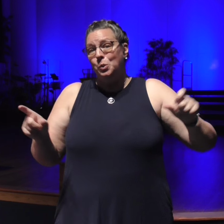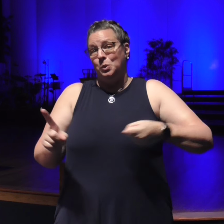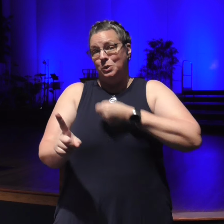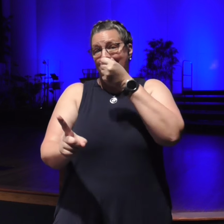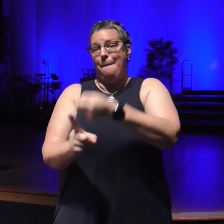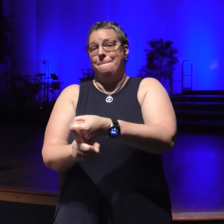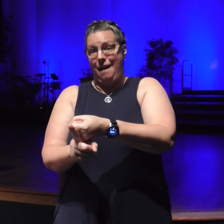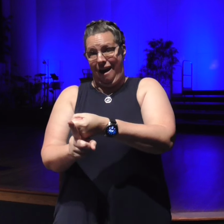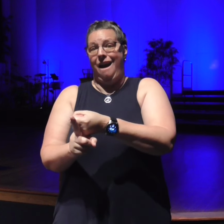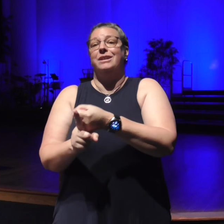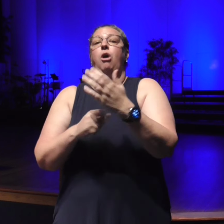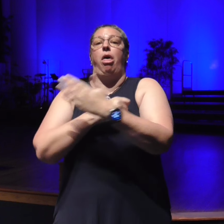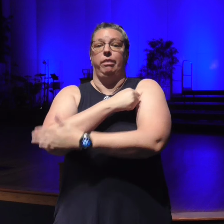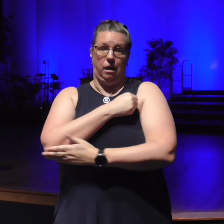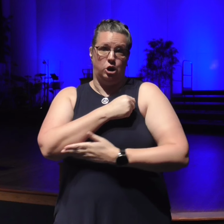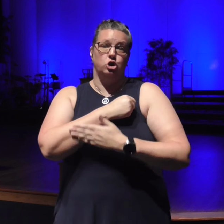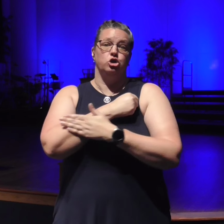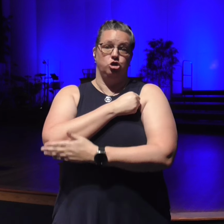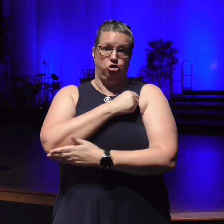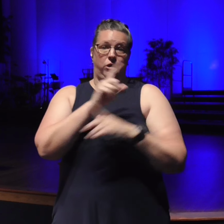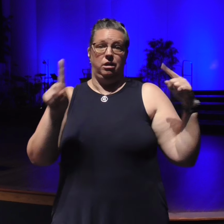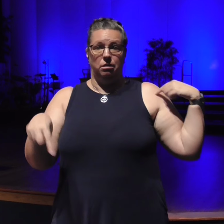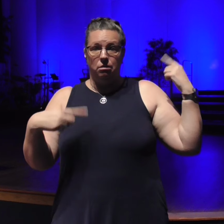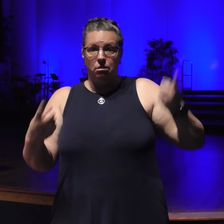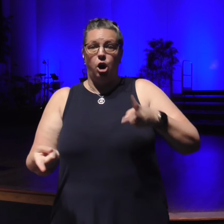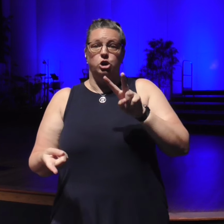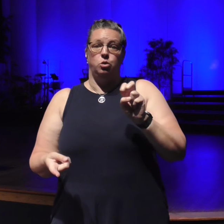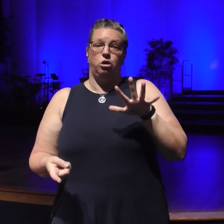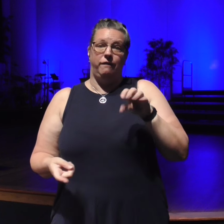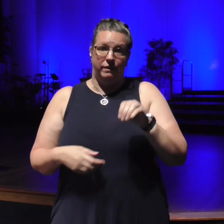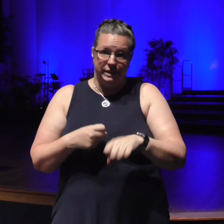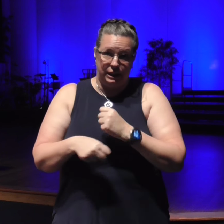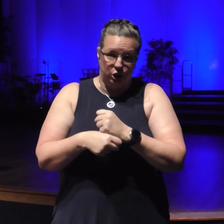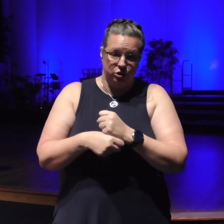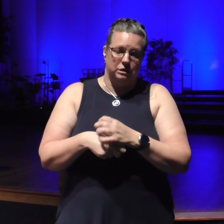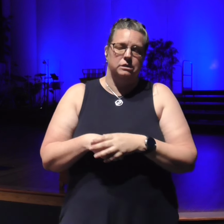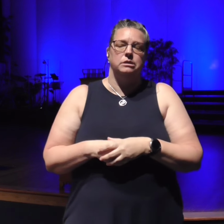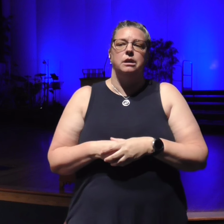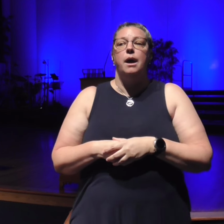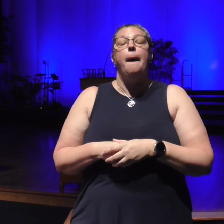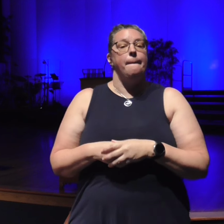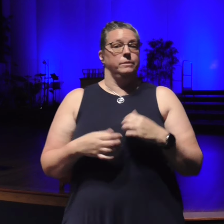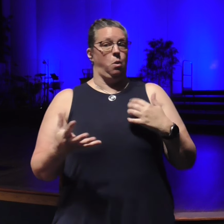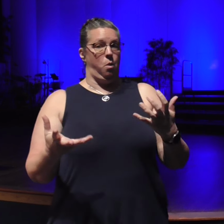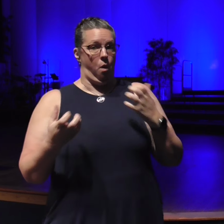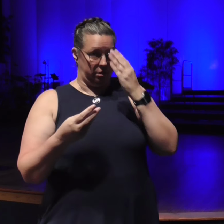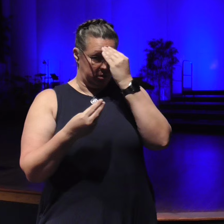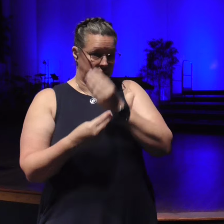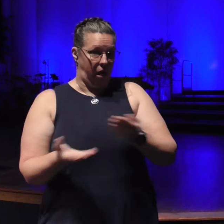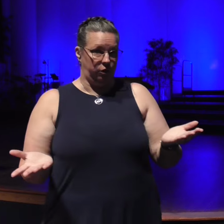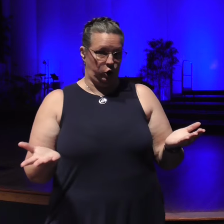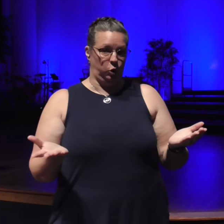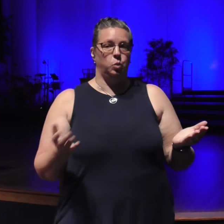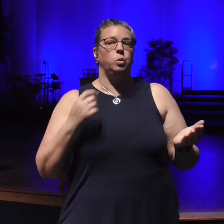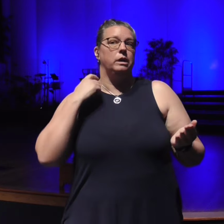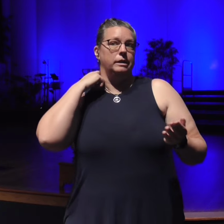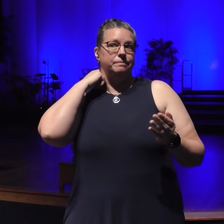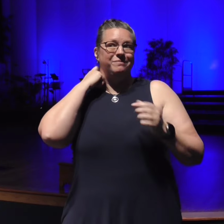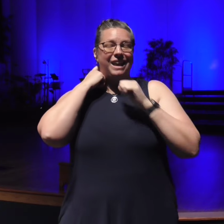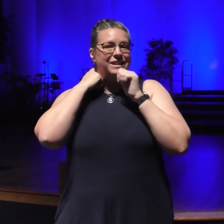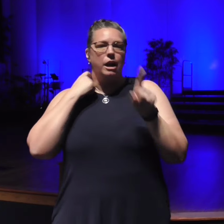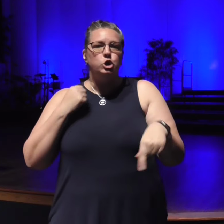impact on this country over that 250 years. But what I want to tell you is it's